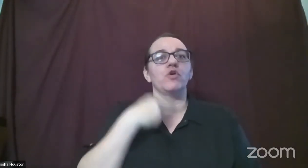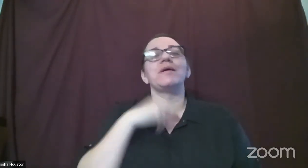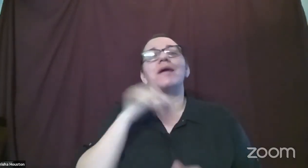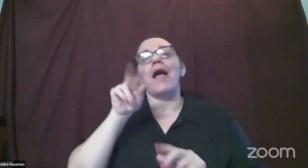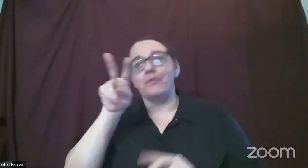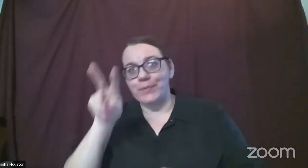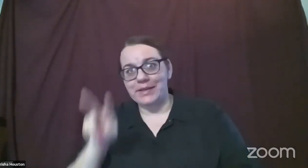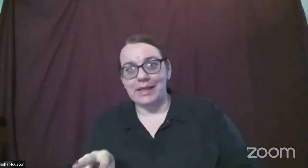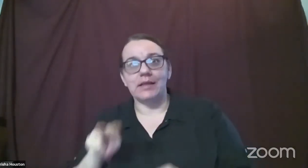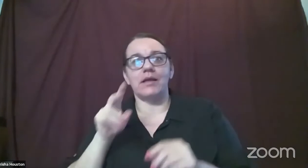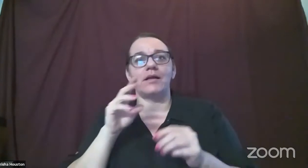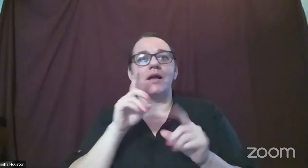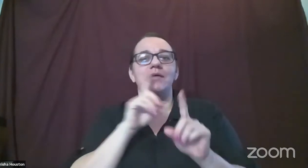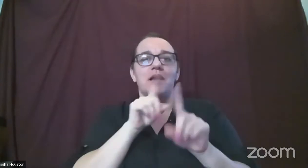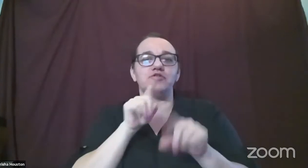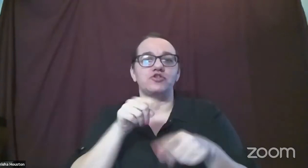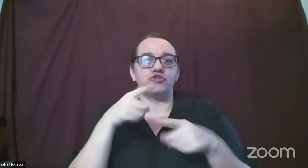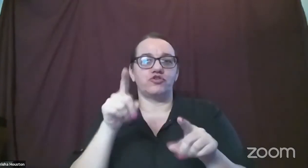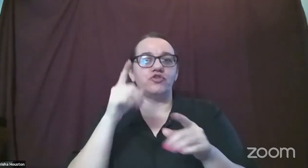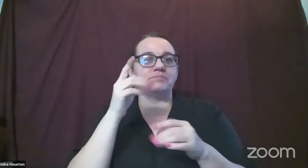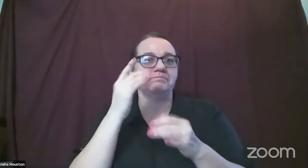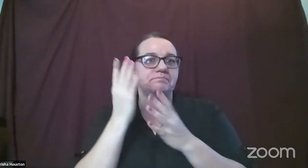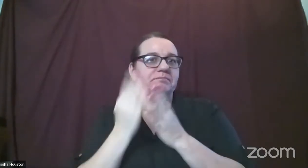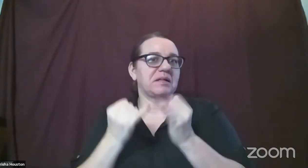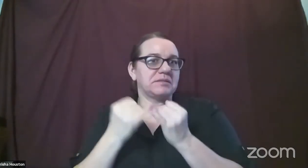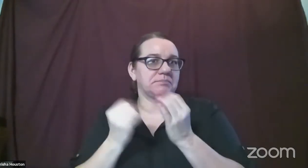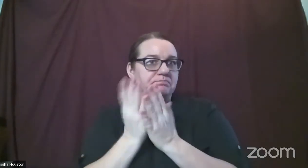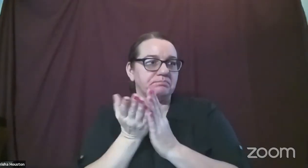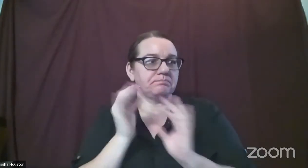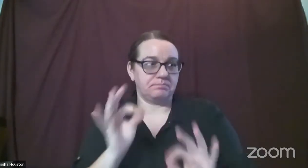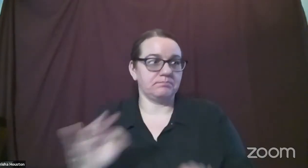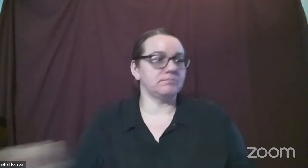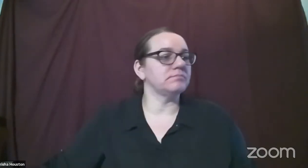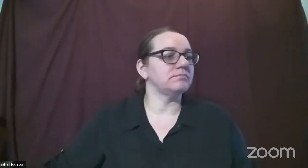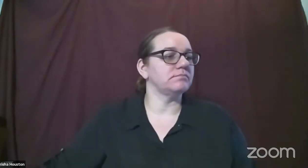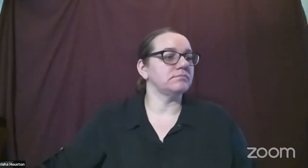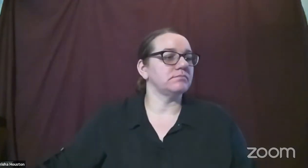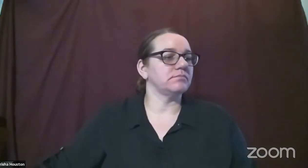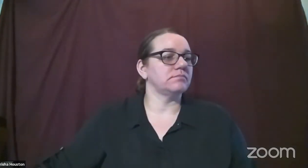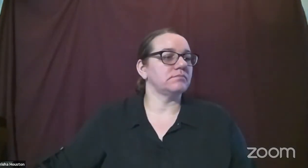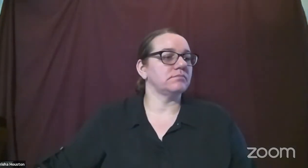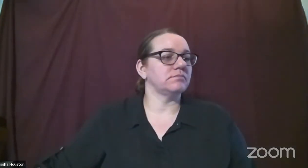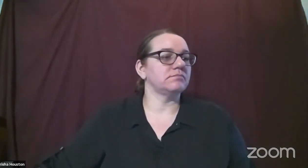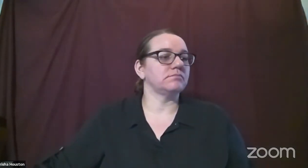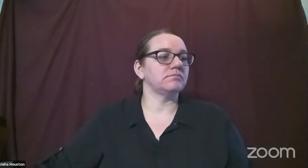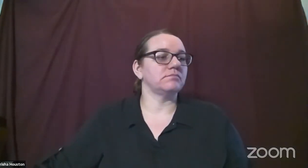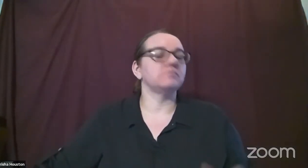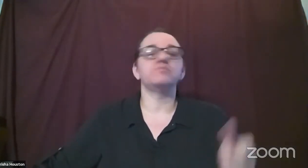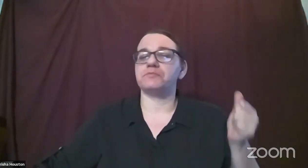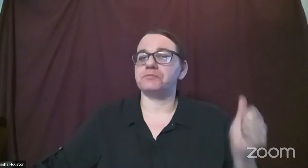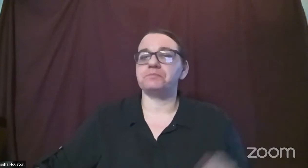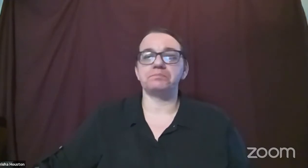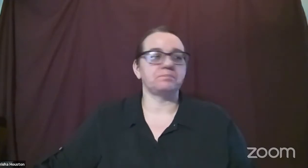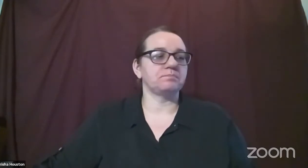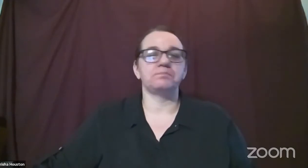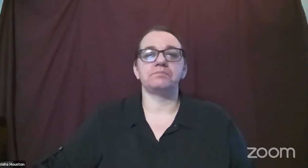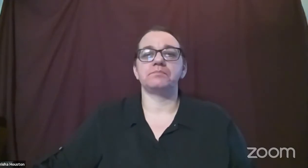that are noted in the chat will be addressed. We will view those comments and address those during the public comment section of our